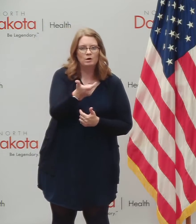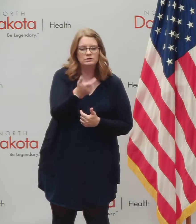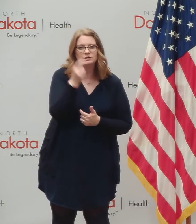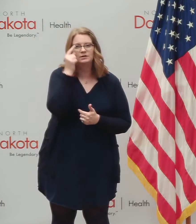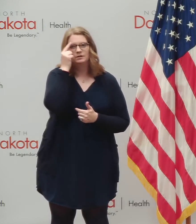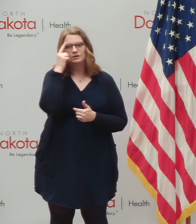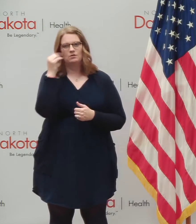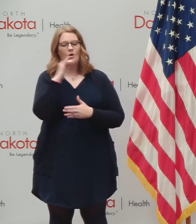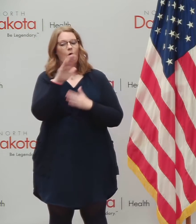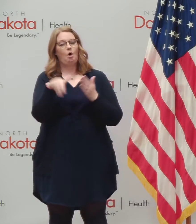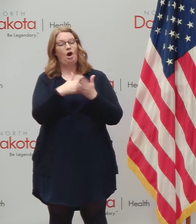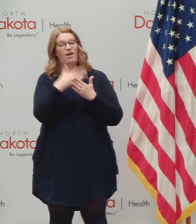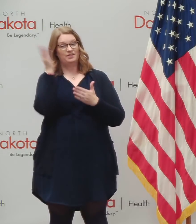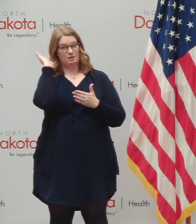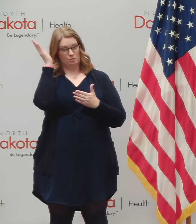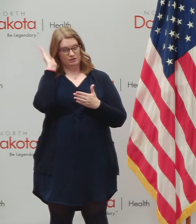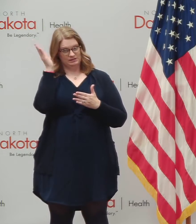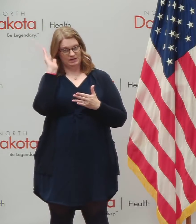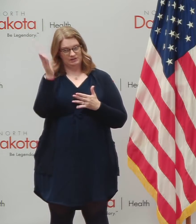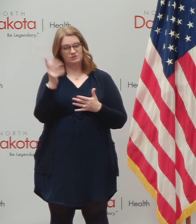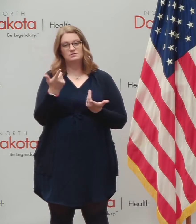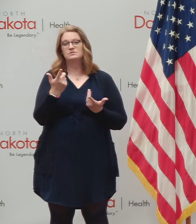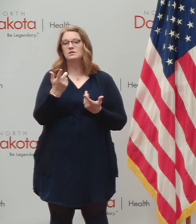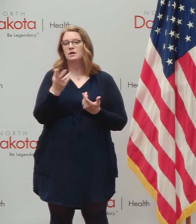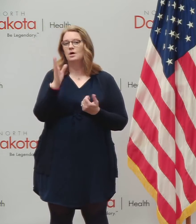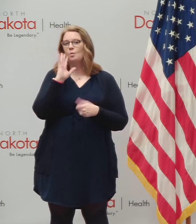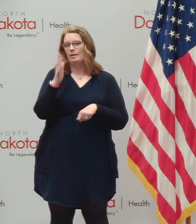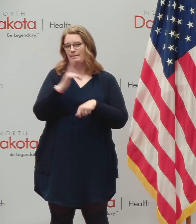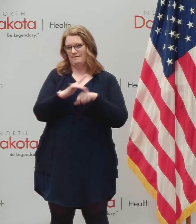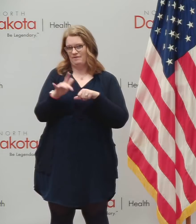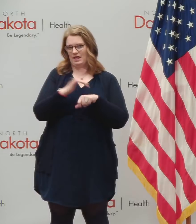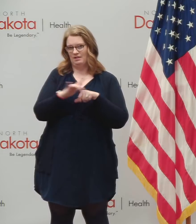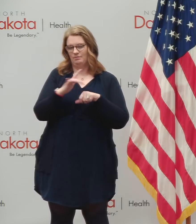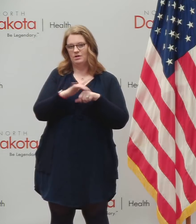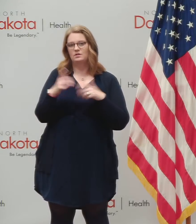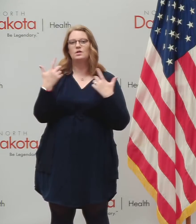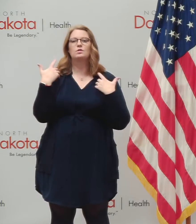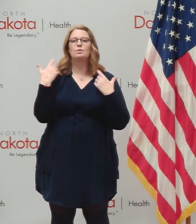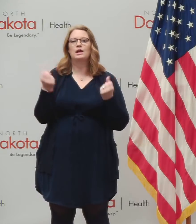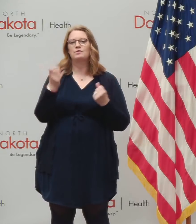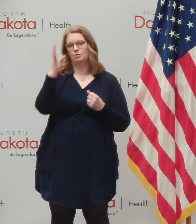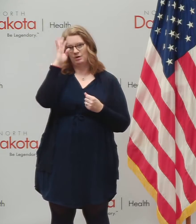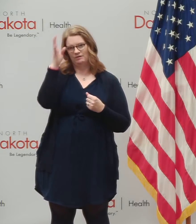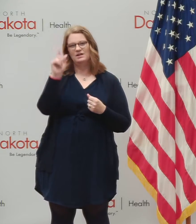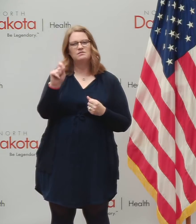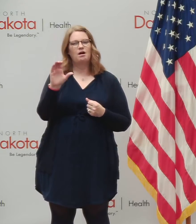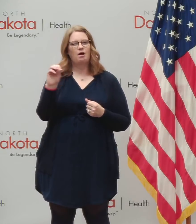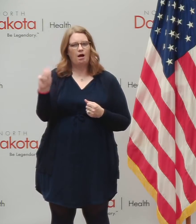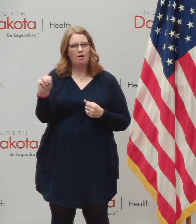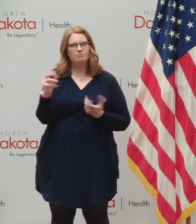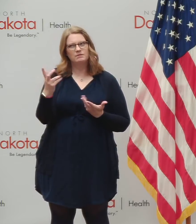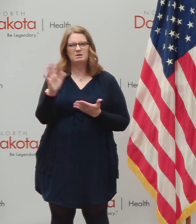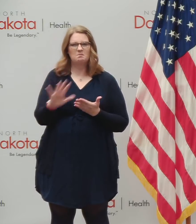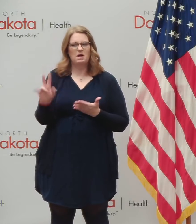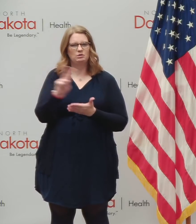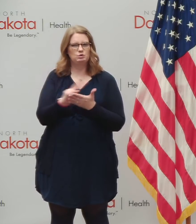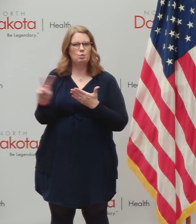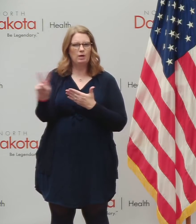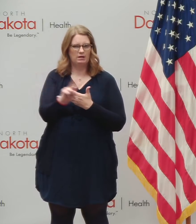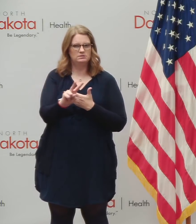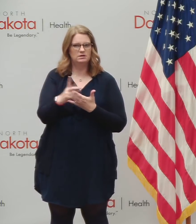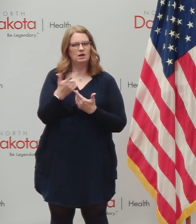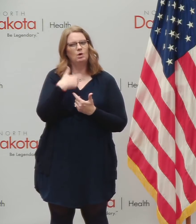the presentations from yesterday are going to be available at the recoveryreinvented.com website in about 2 weeks for